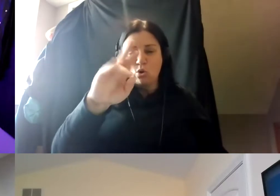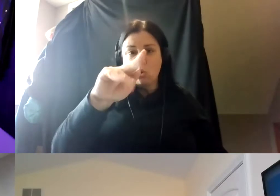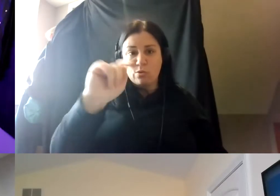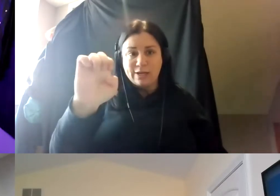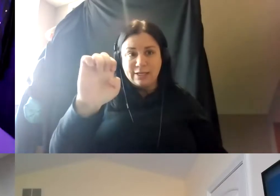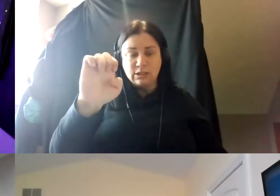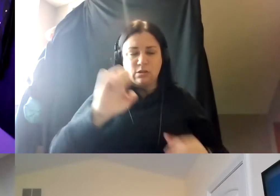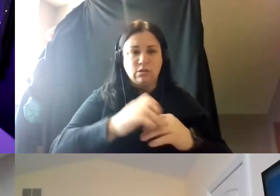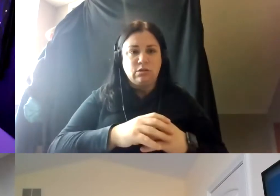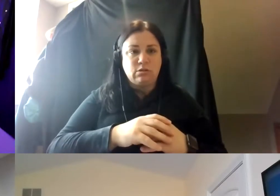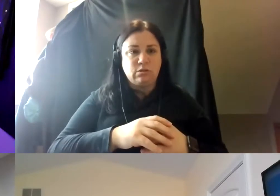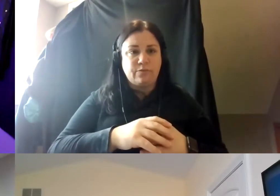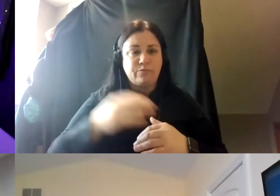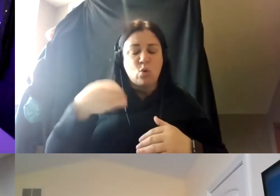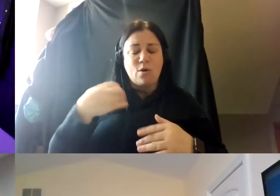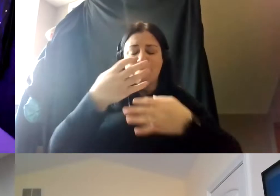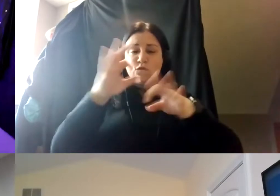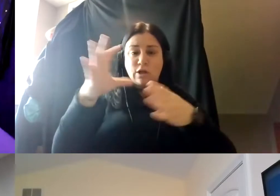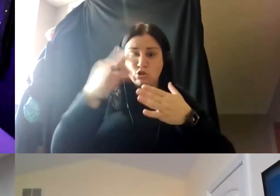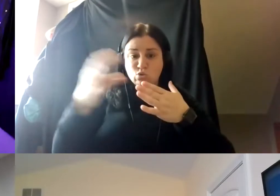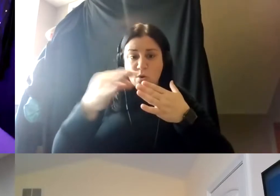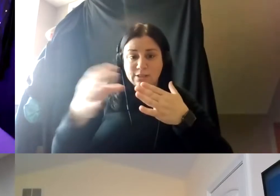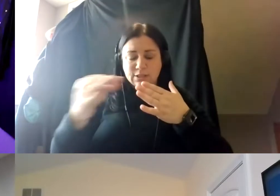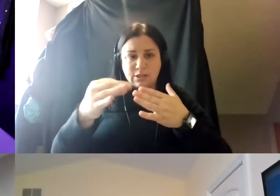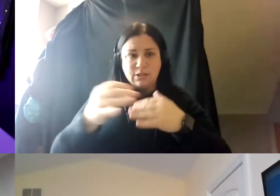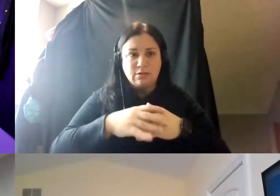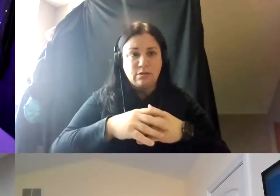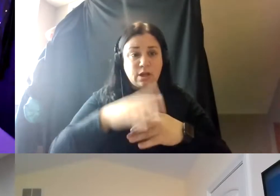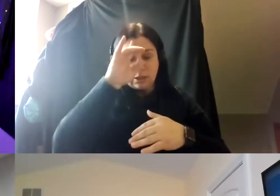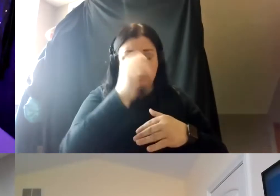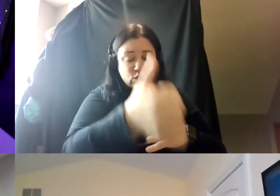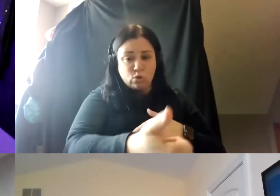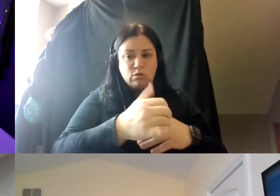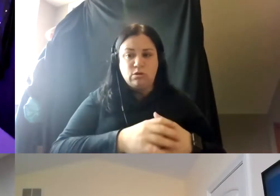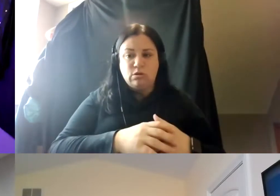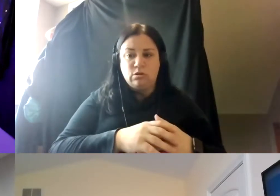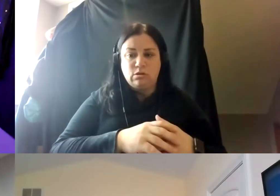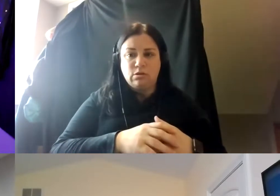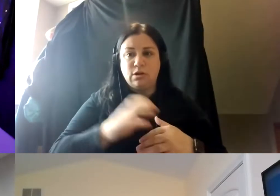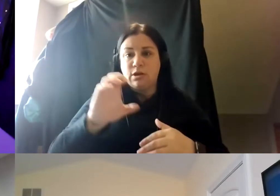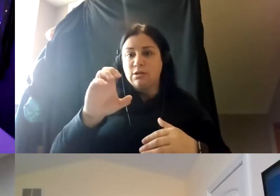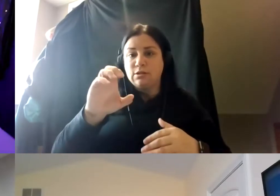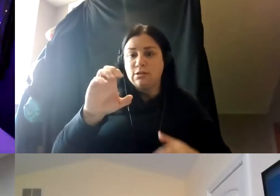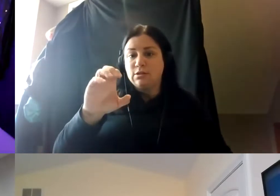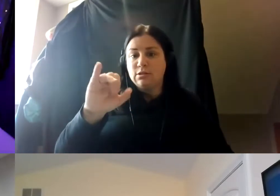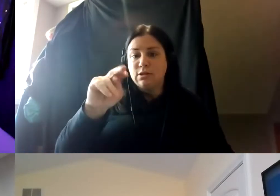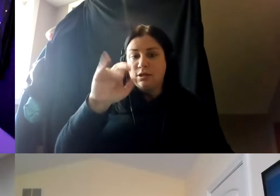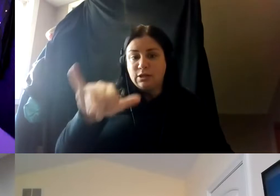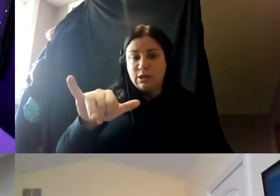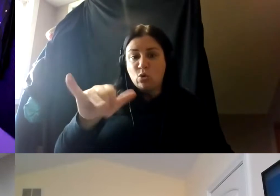Because we all have these free choices that we make, and it's completely up to you. Now, Cindy, now we're going to try something with